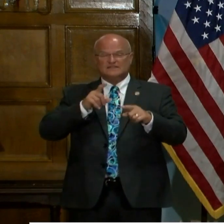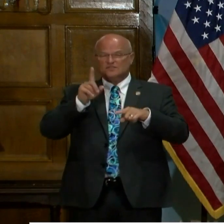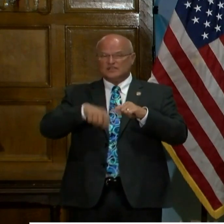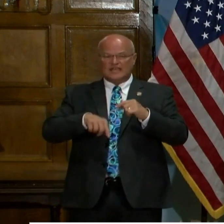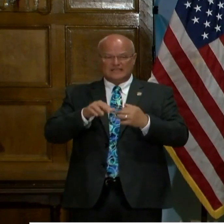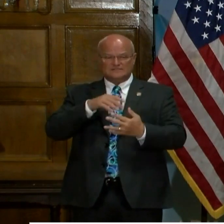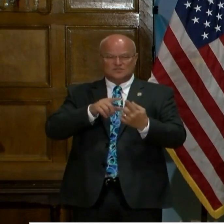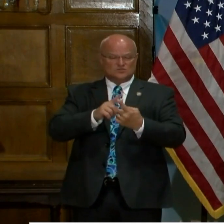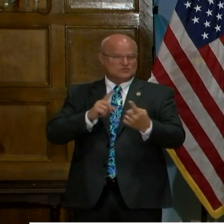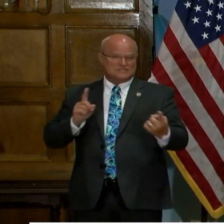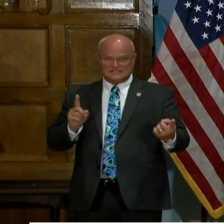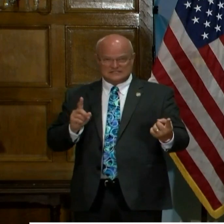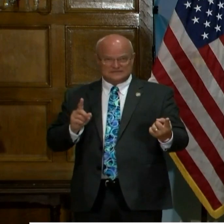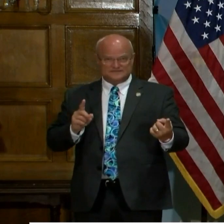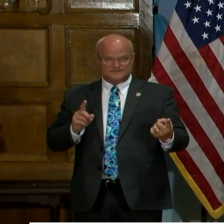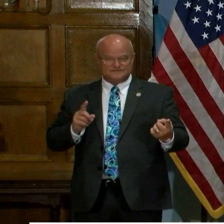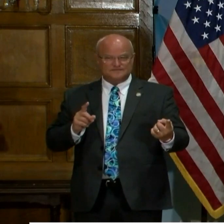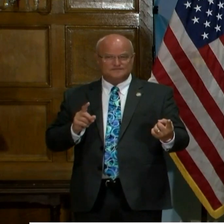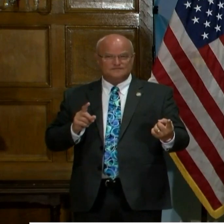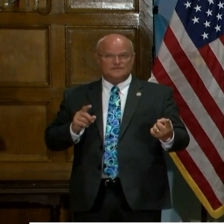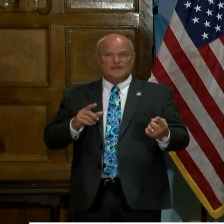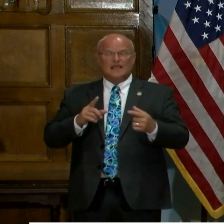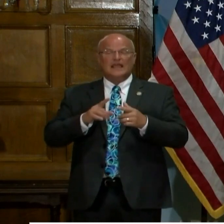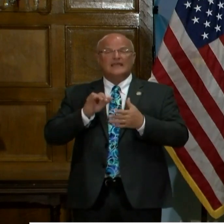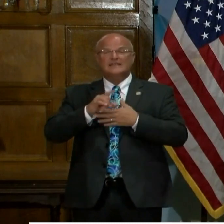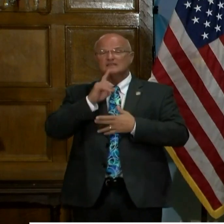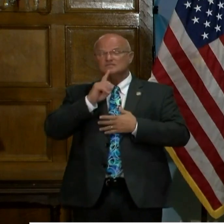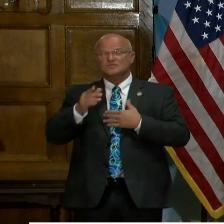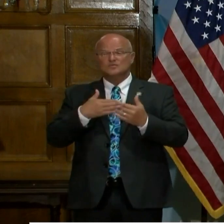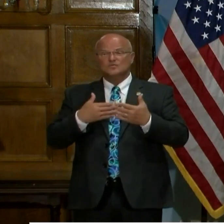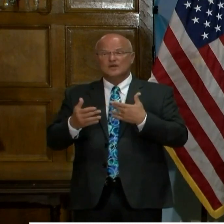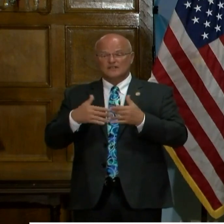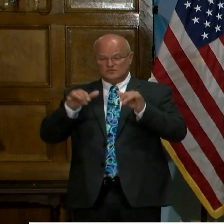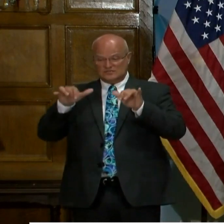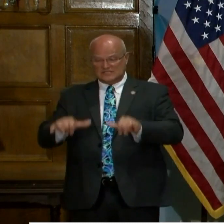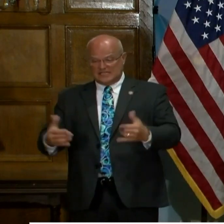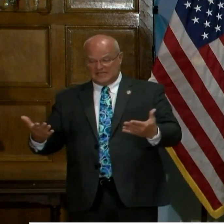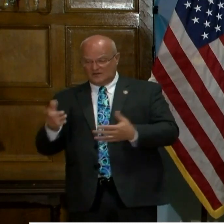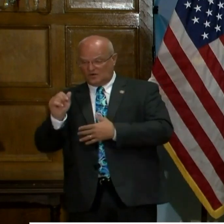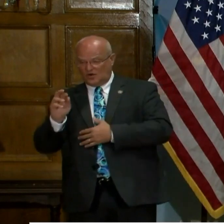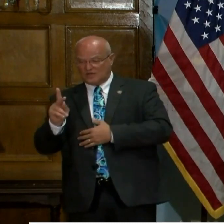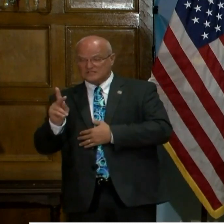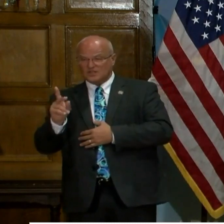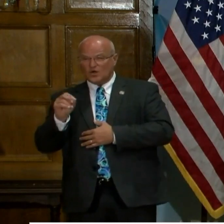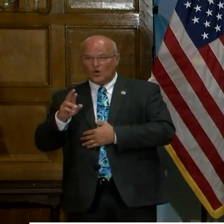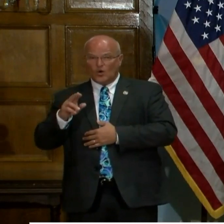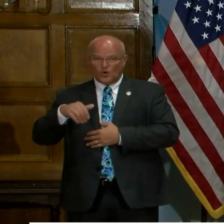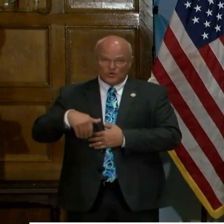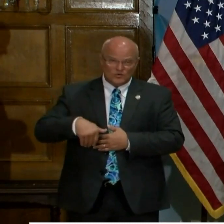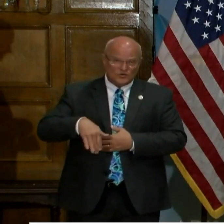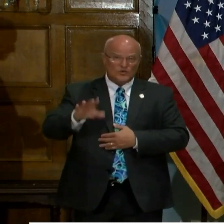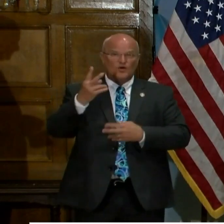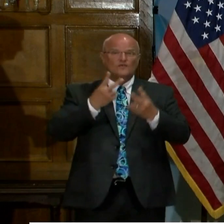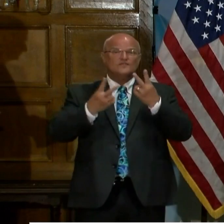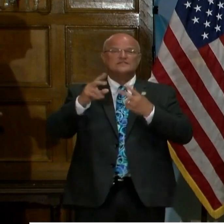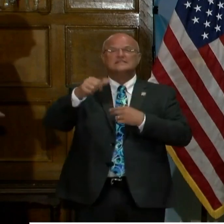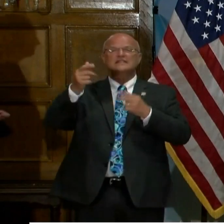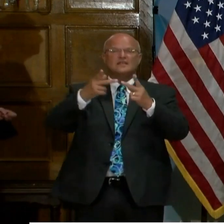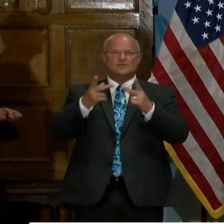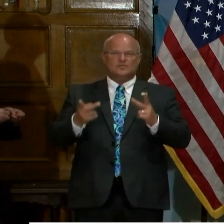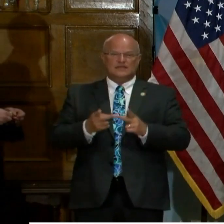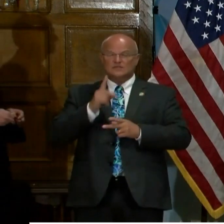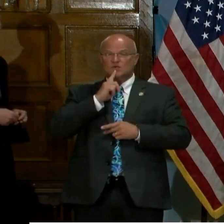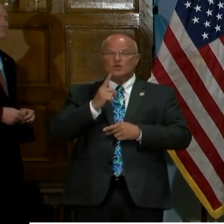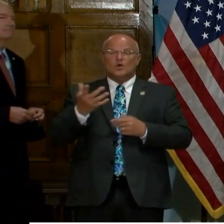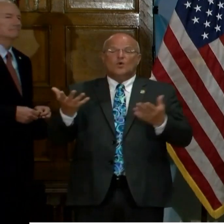be maintained consistently. And that's true whether you stay here in Arkansas or whether you go visit someplace else. It's